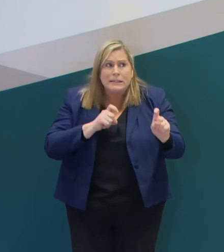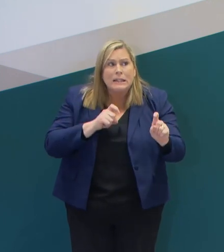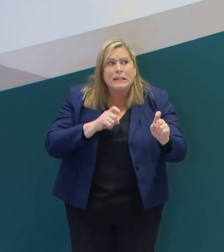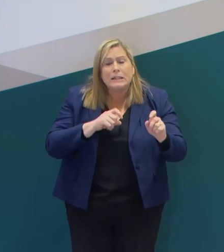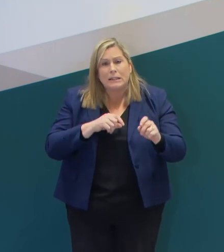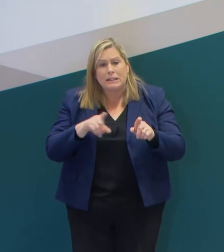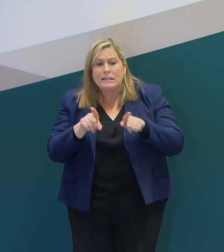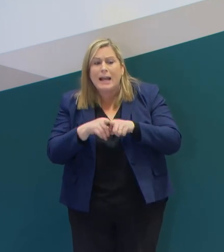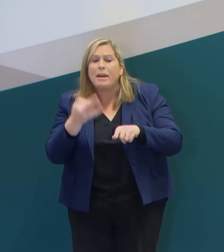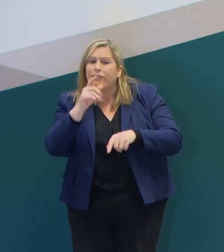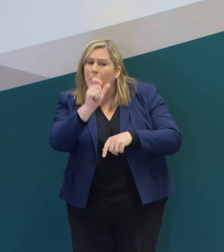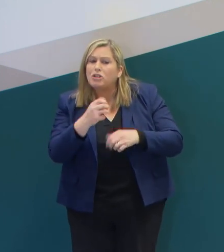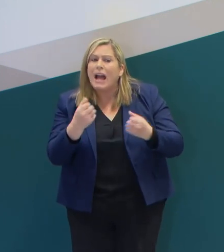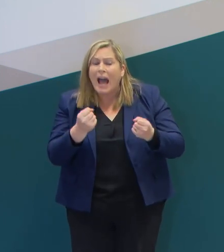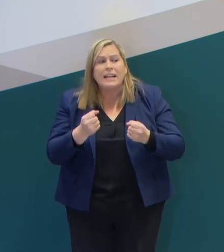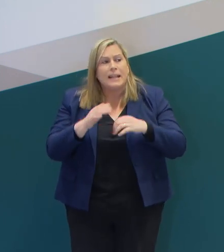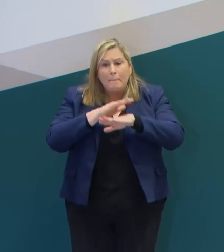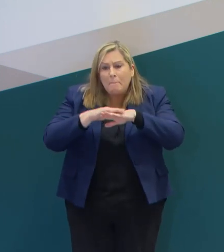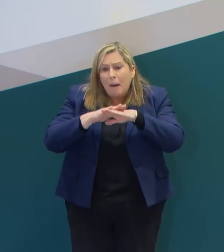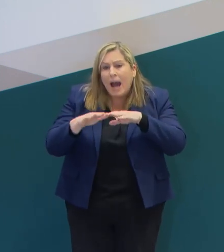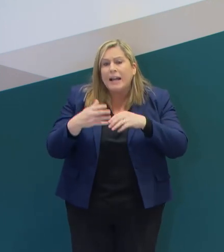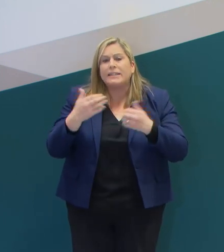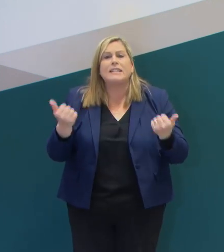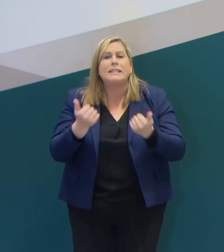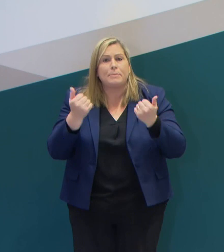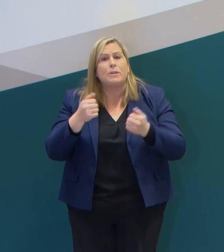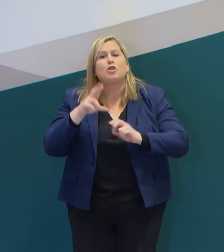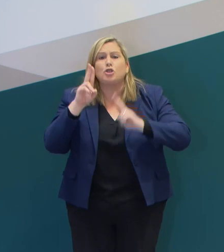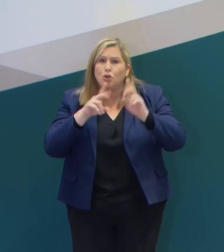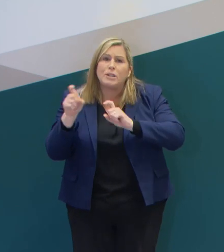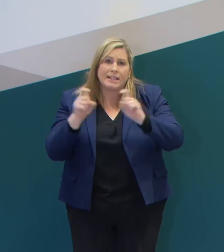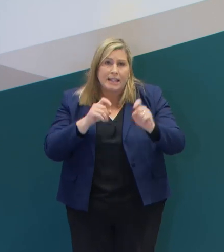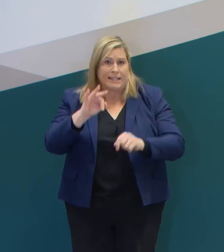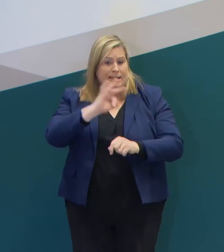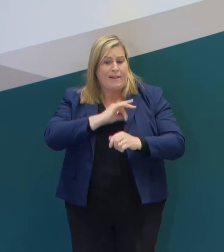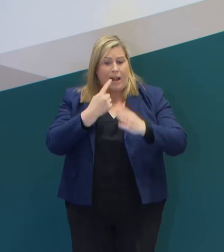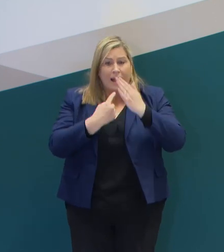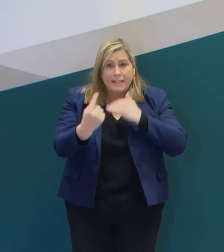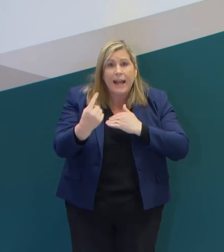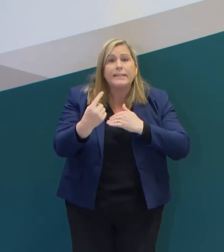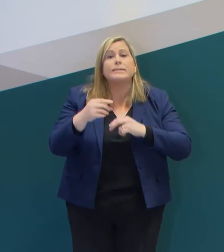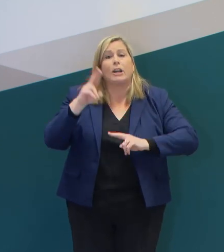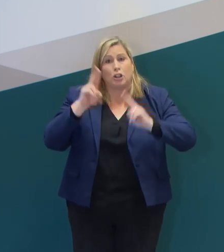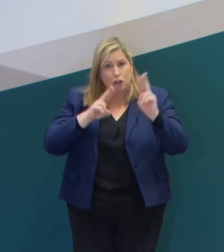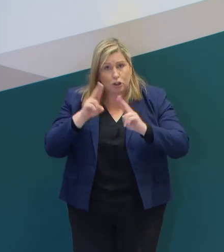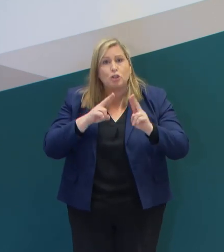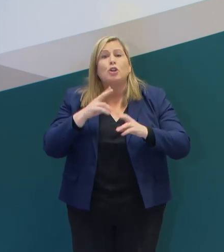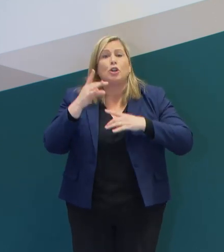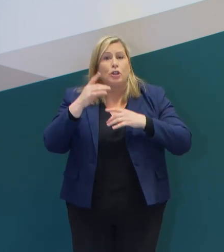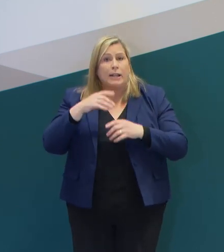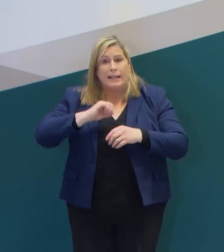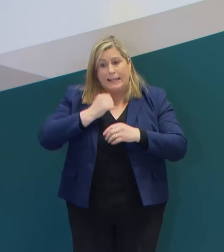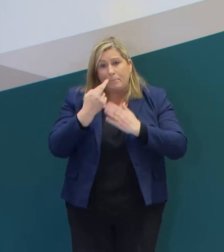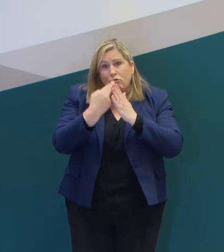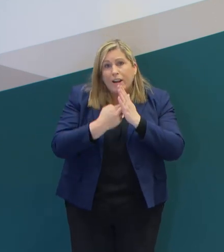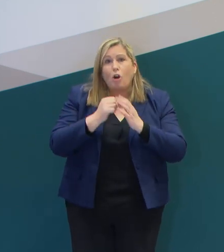has mild symptoms, they should self-isolate. They should take the measures we're recommending in terms of their family contacts and controls.